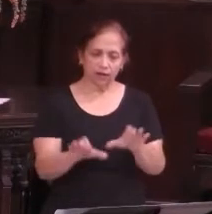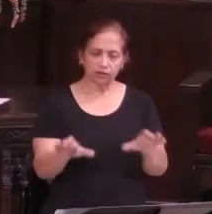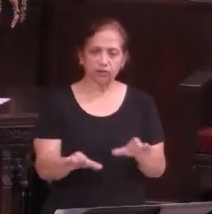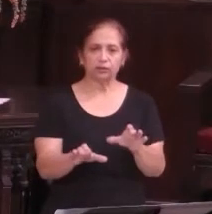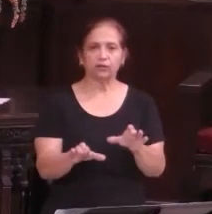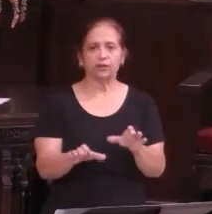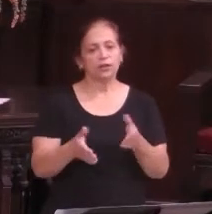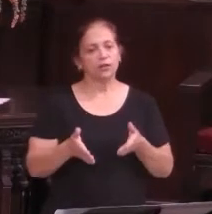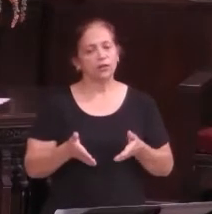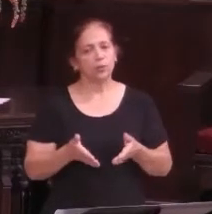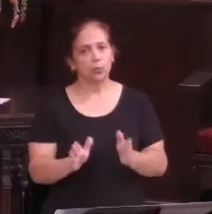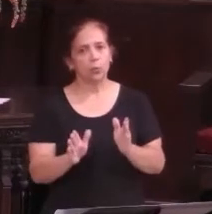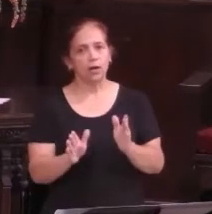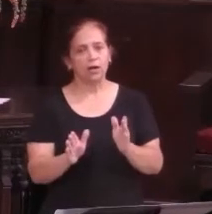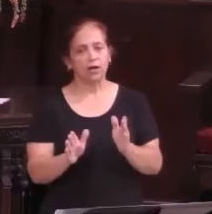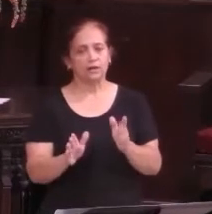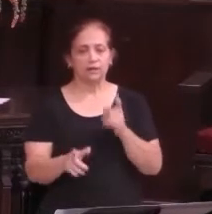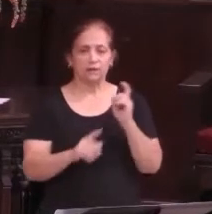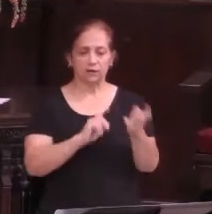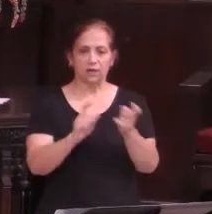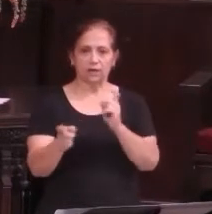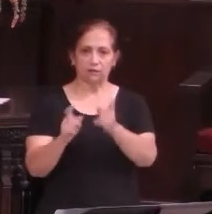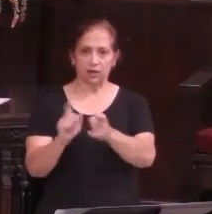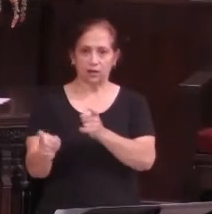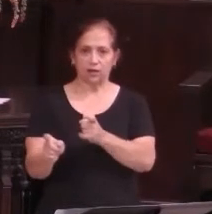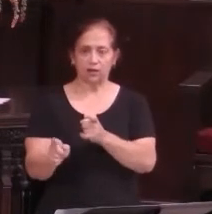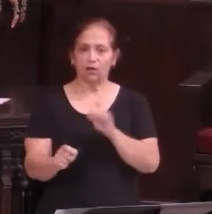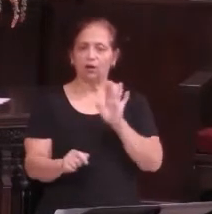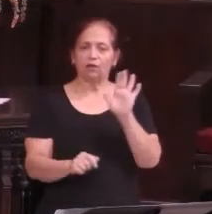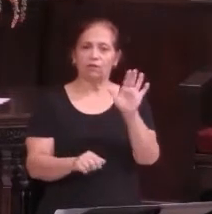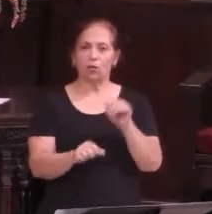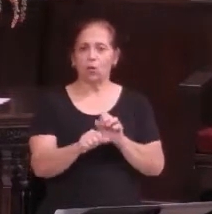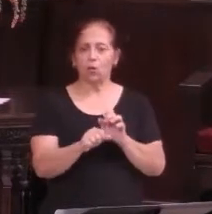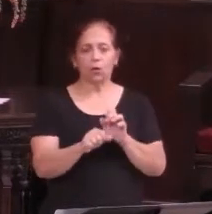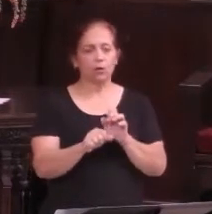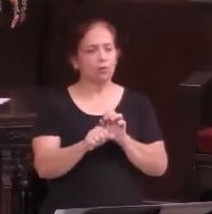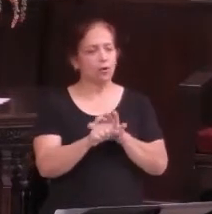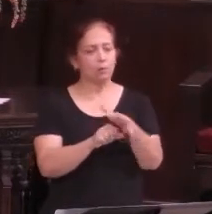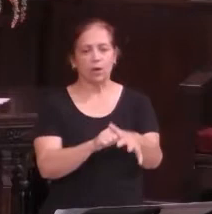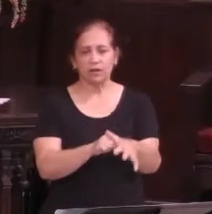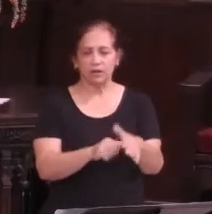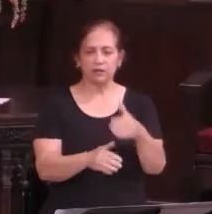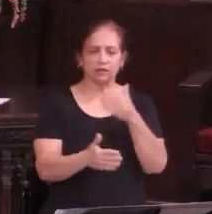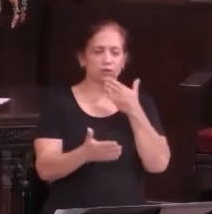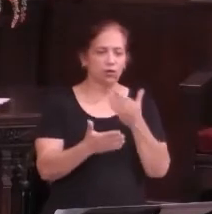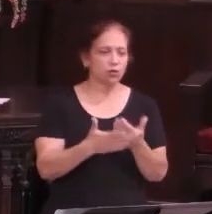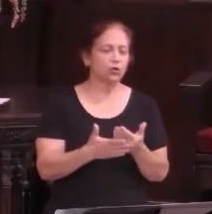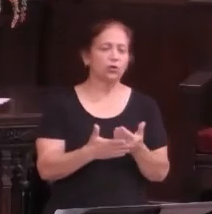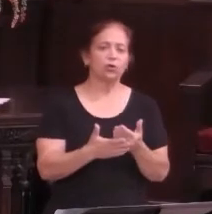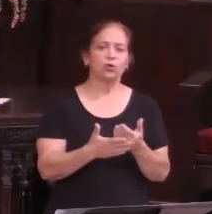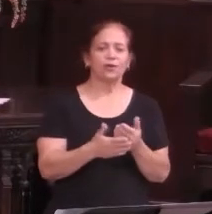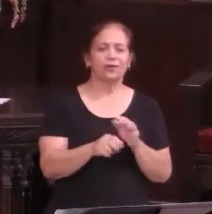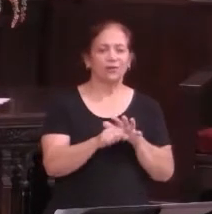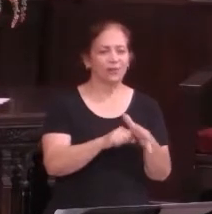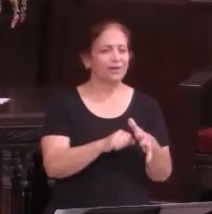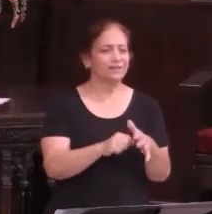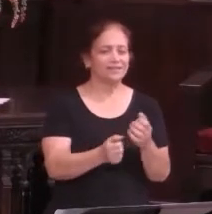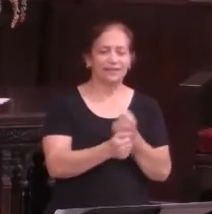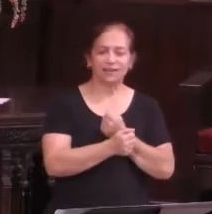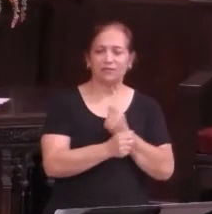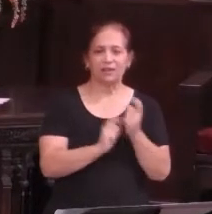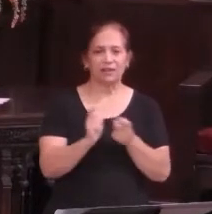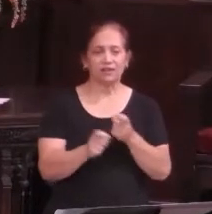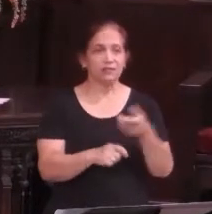to act in the ways of giving, of your abundance, of the good and gracious and loving gifts that God